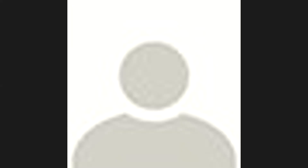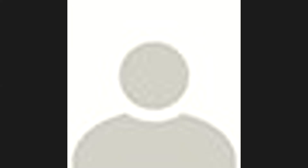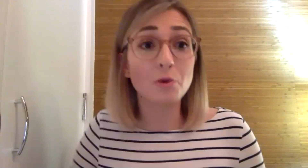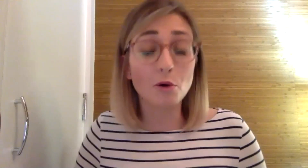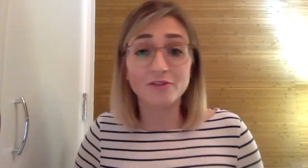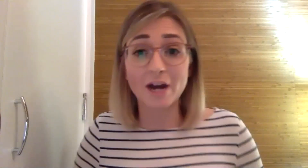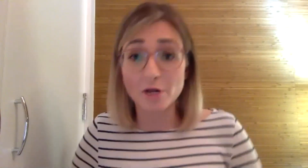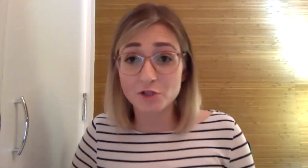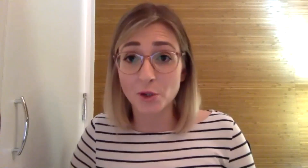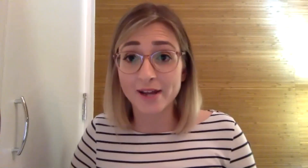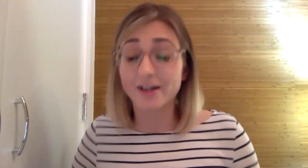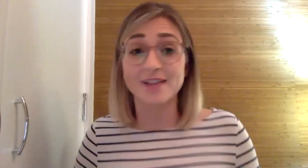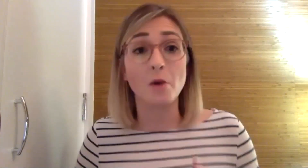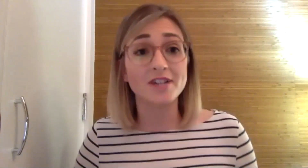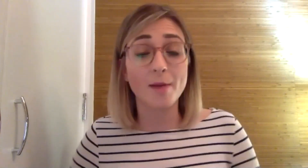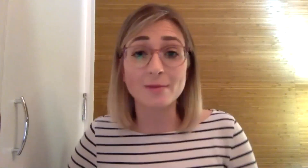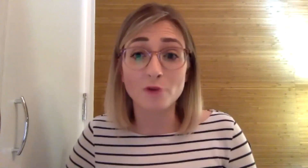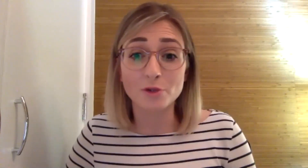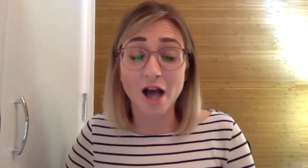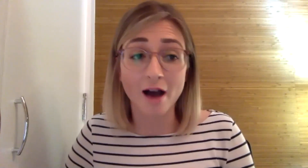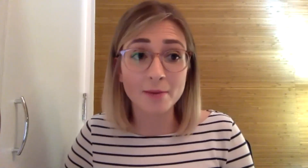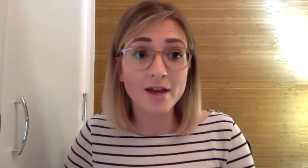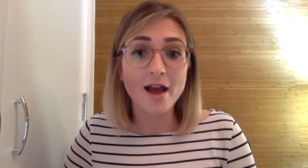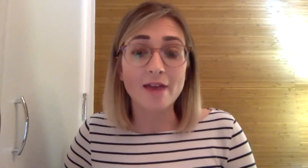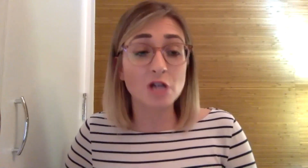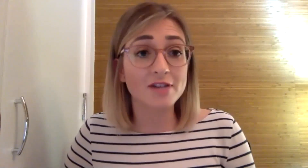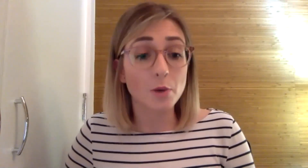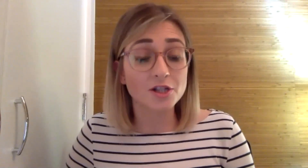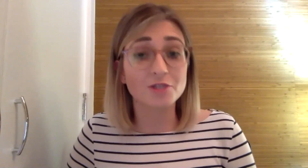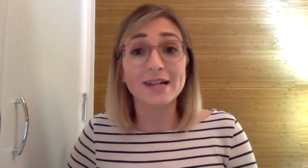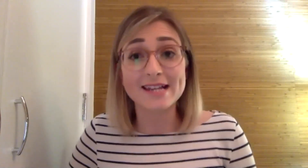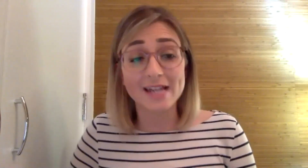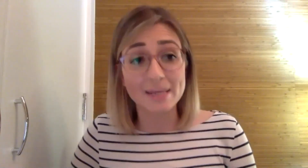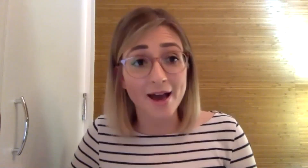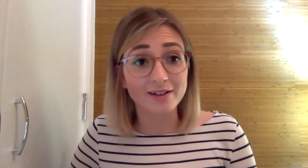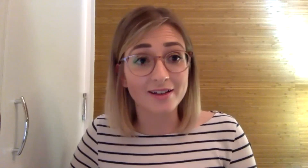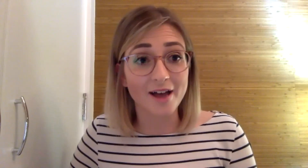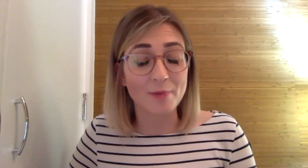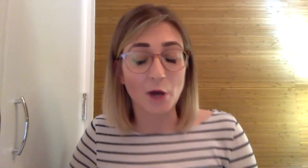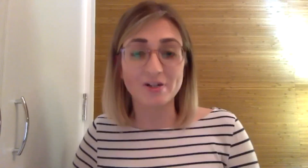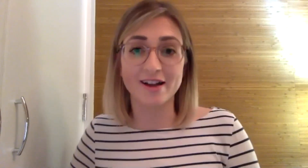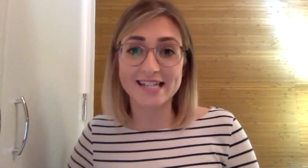Thank you all very much for joining. Like I said, I won't take up any more of your time. If you do have any questions, please email the